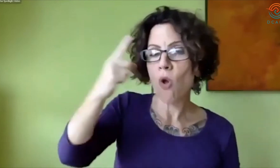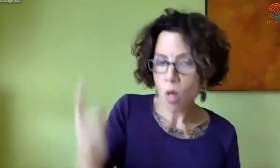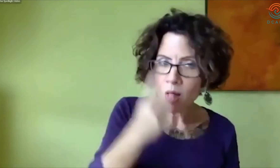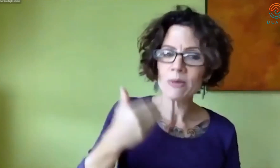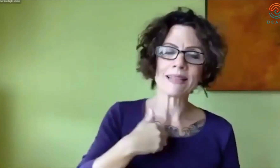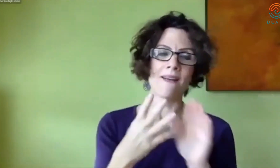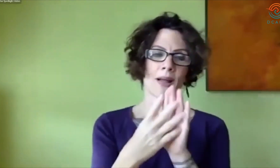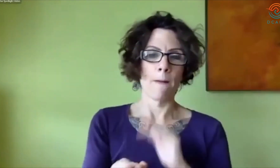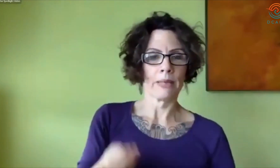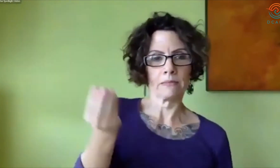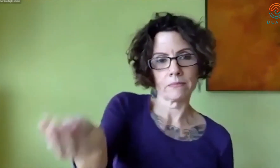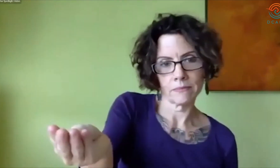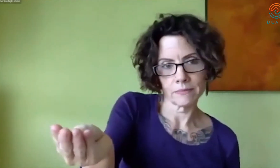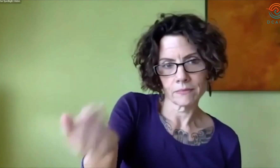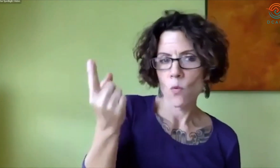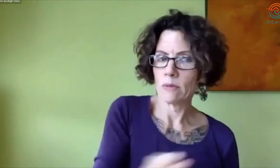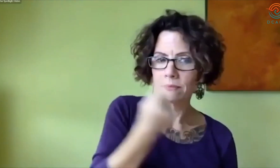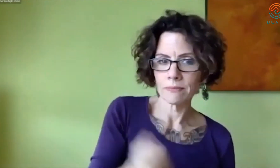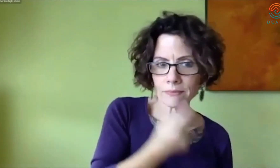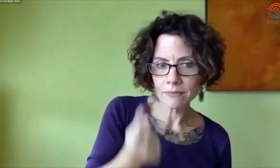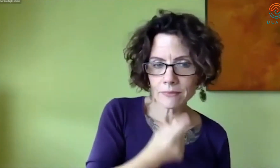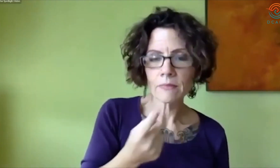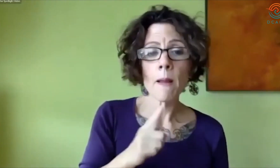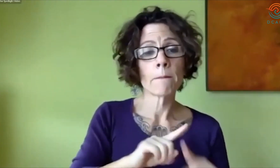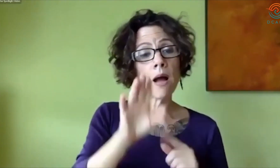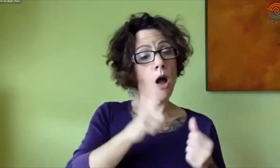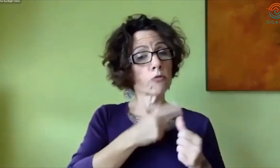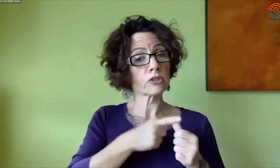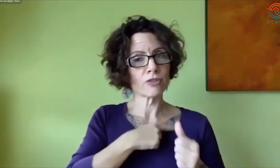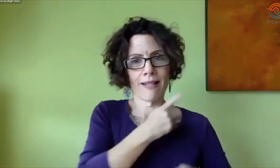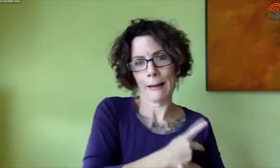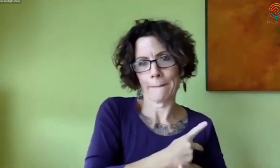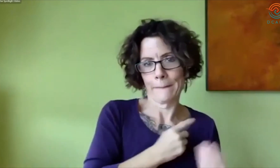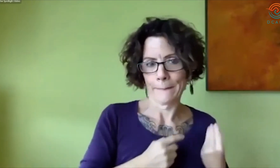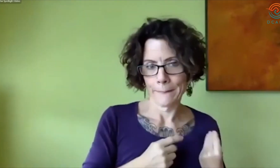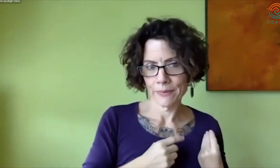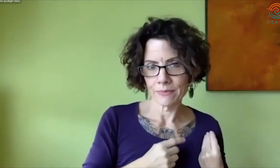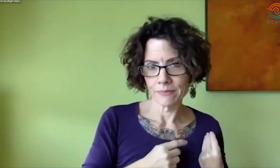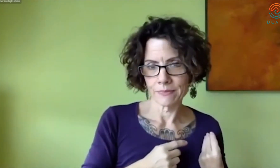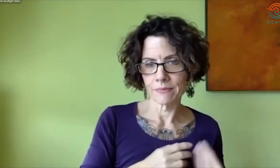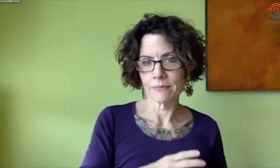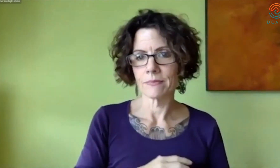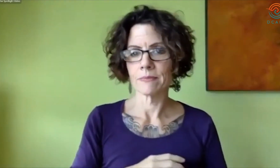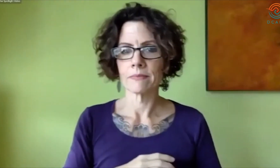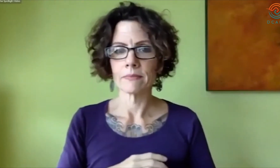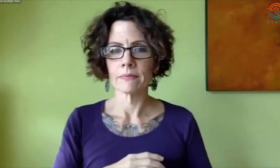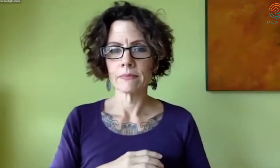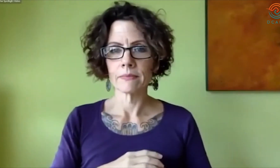Or you could have it in a safe deposit box. That is possible. Your executor should always have a